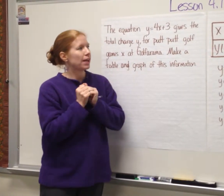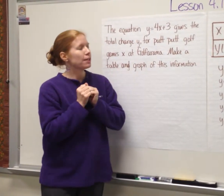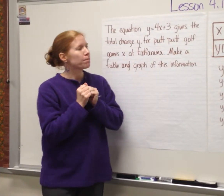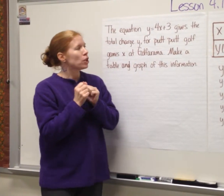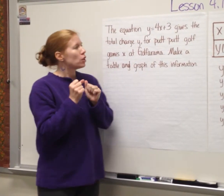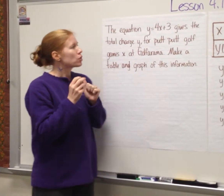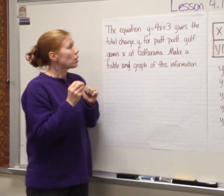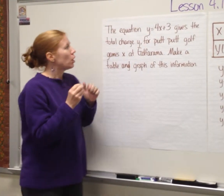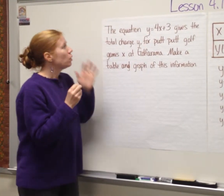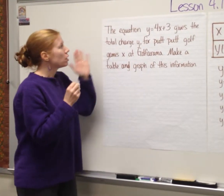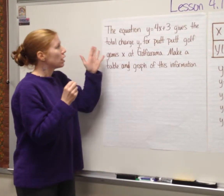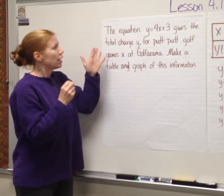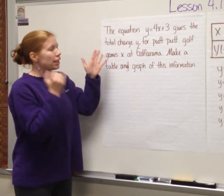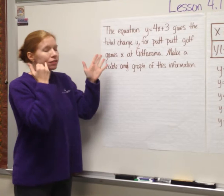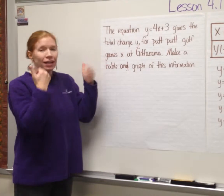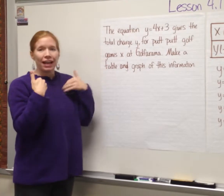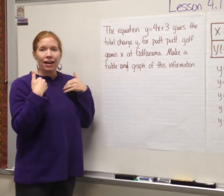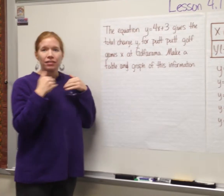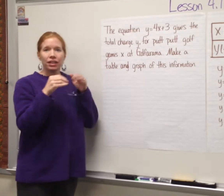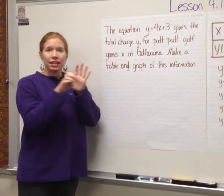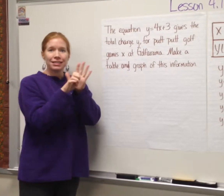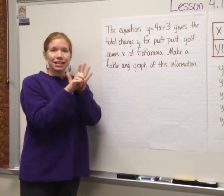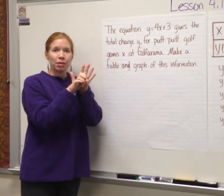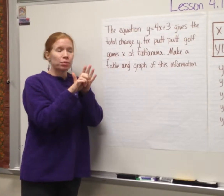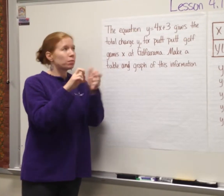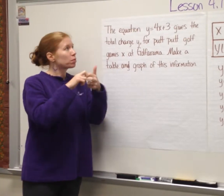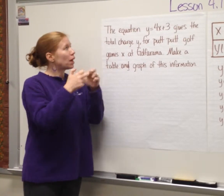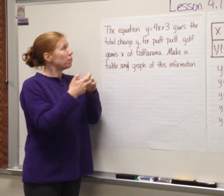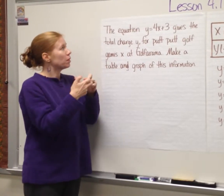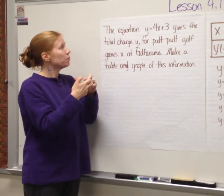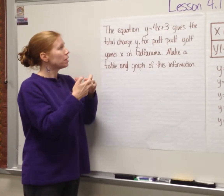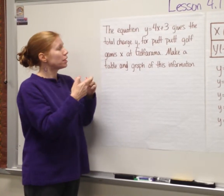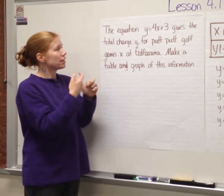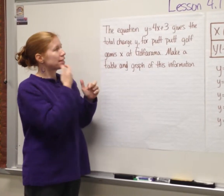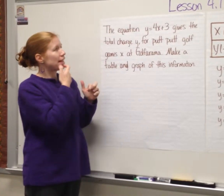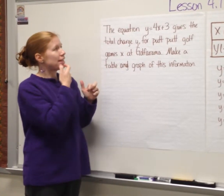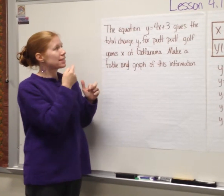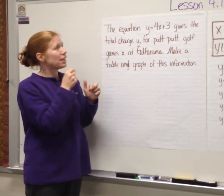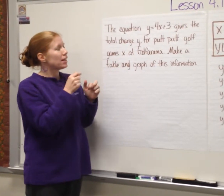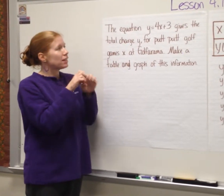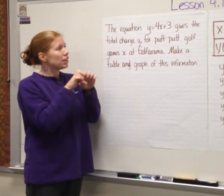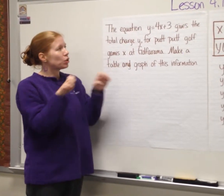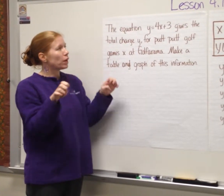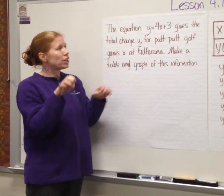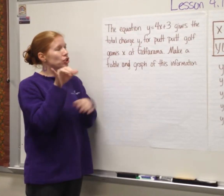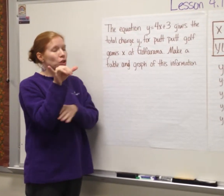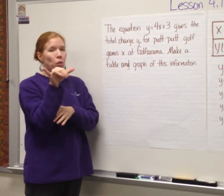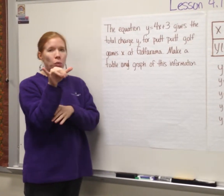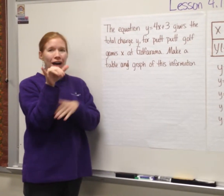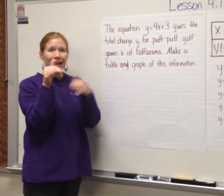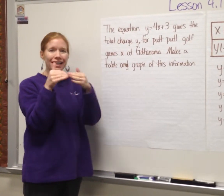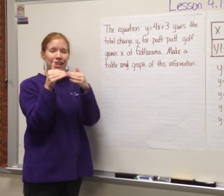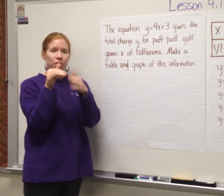Okay? So, if I have an example problem, it says the equation y